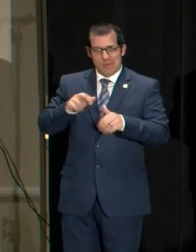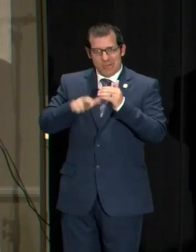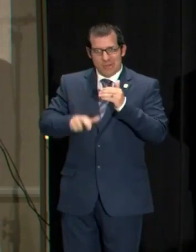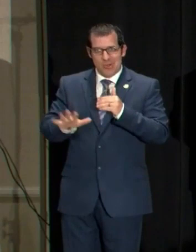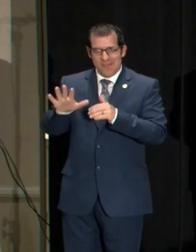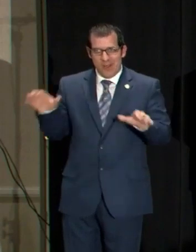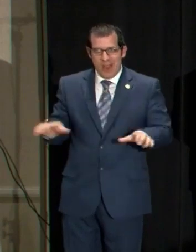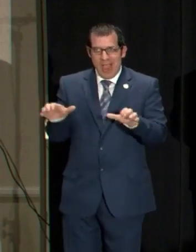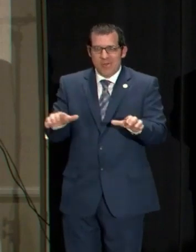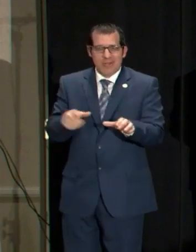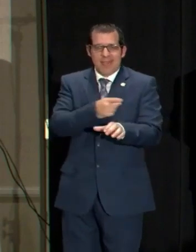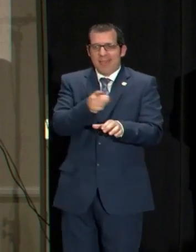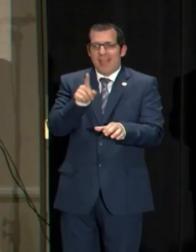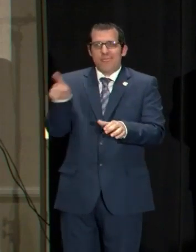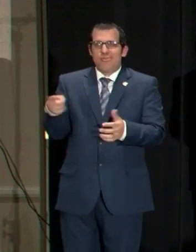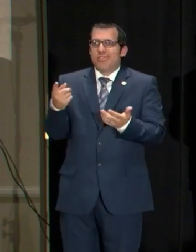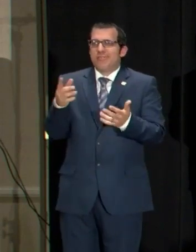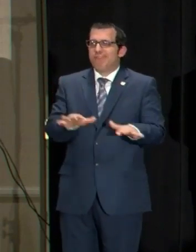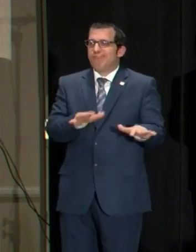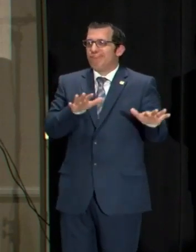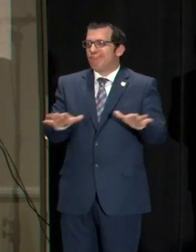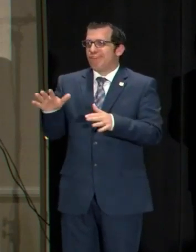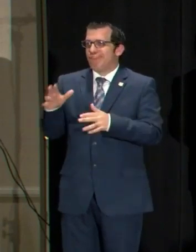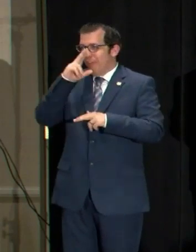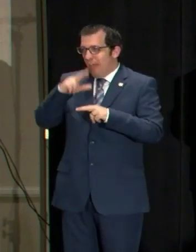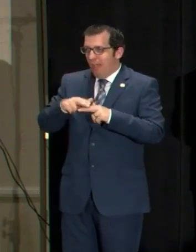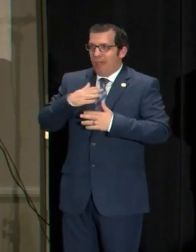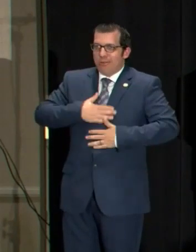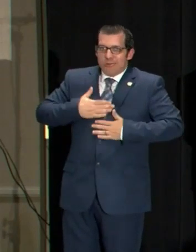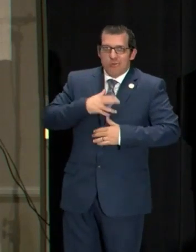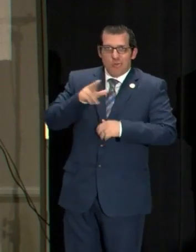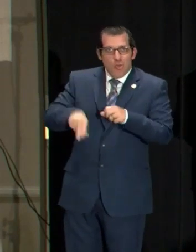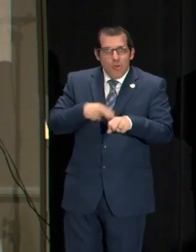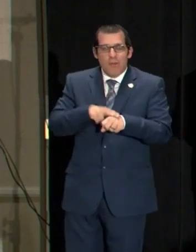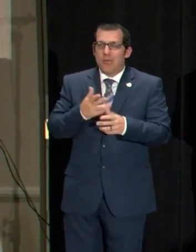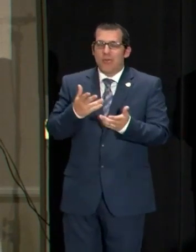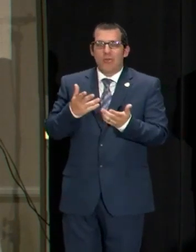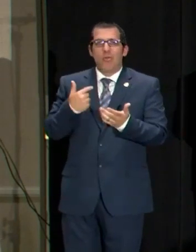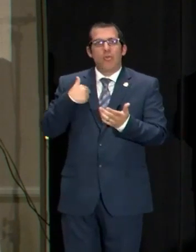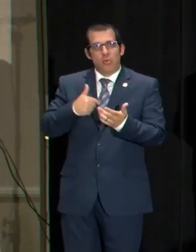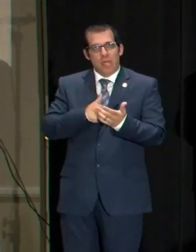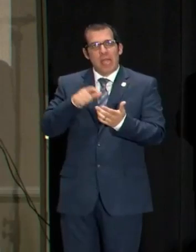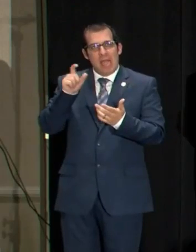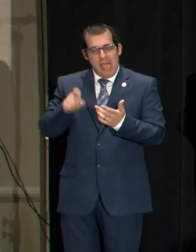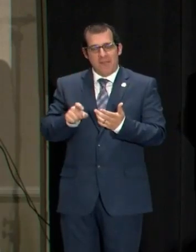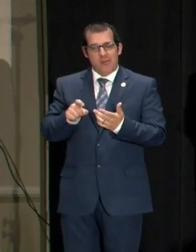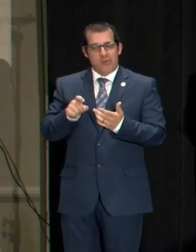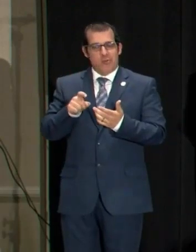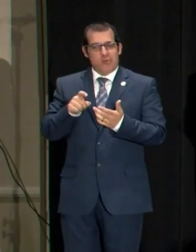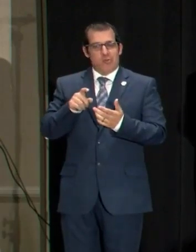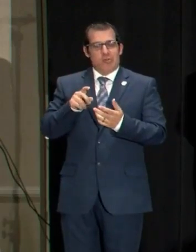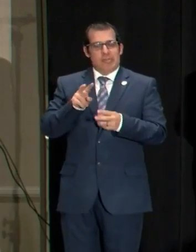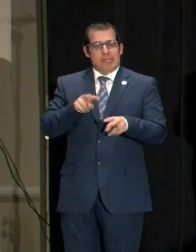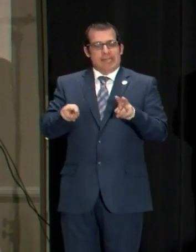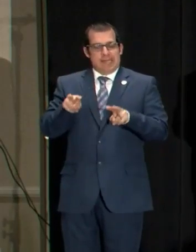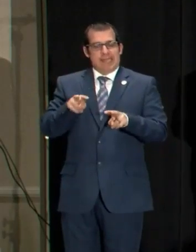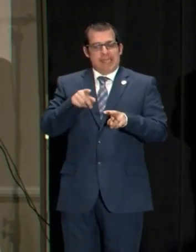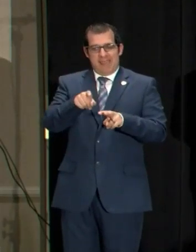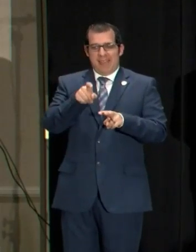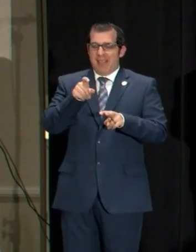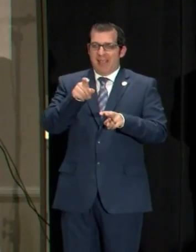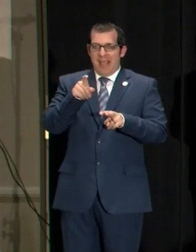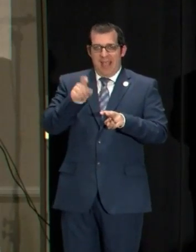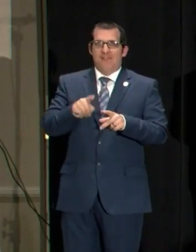actions when they're simply doing something that's fun and normal, but we have to really ask them to do something unusual